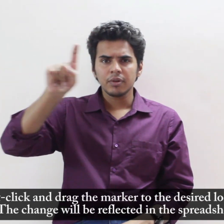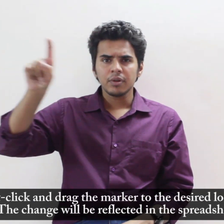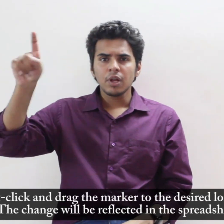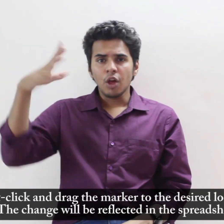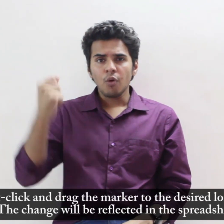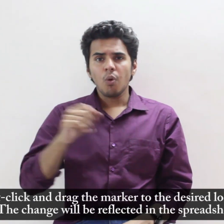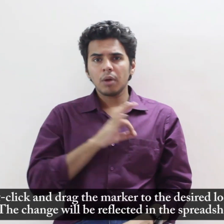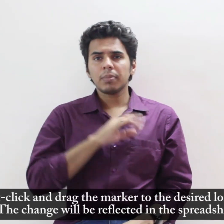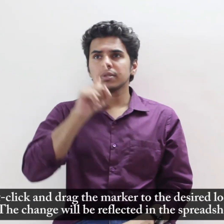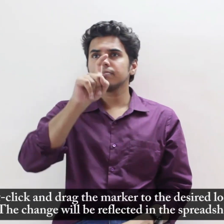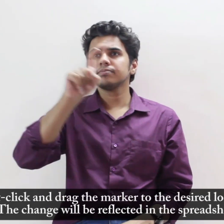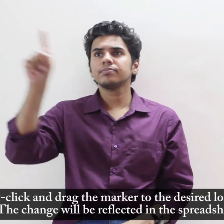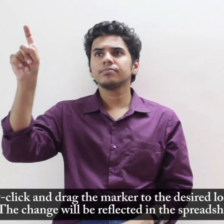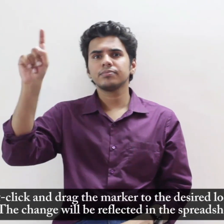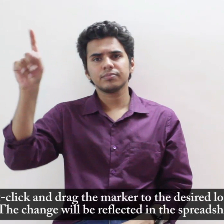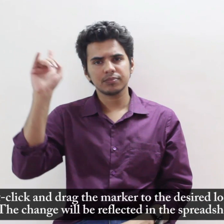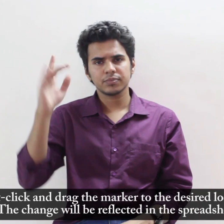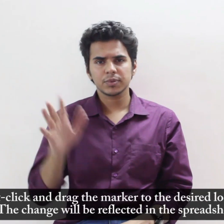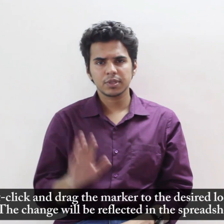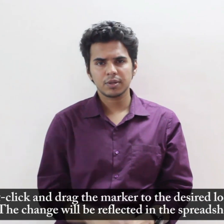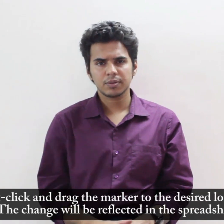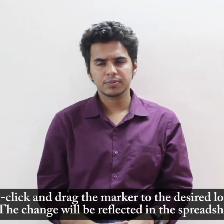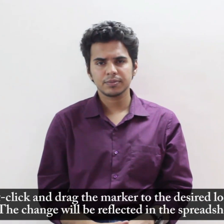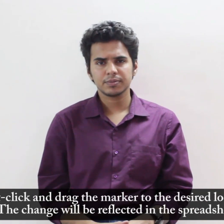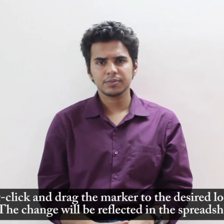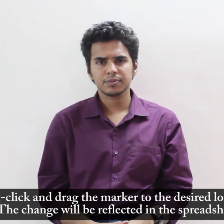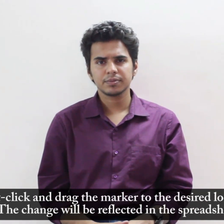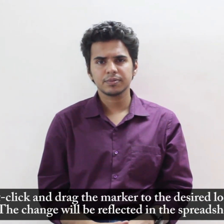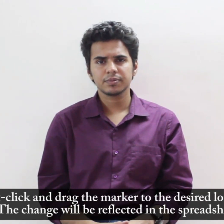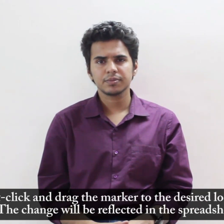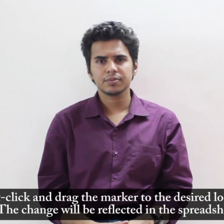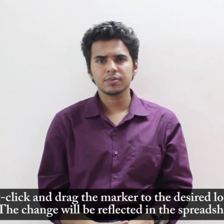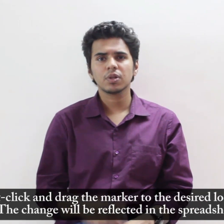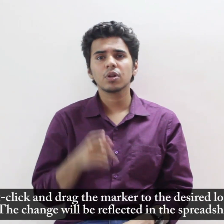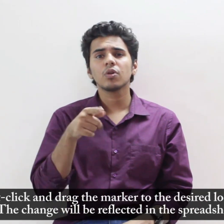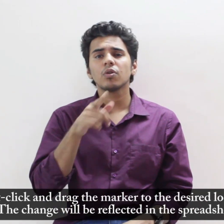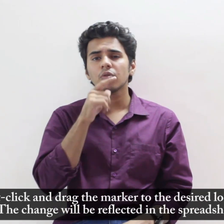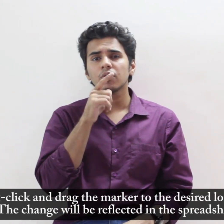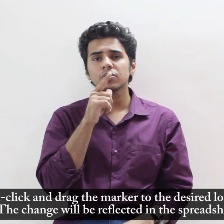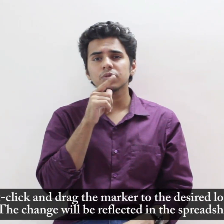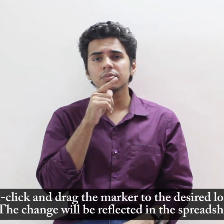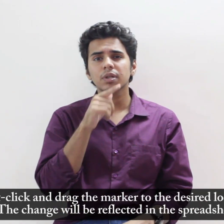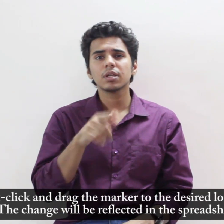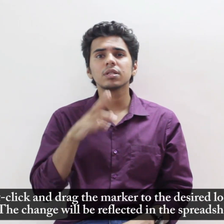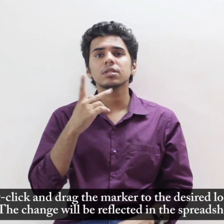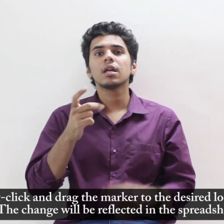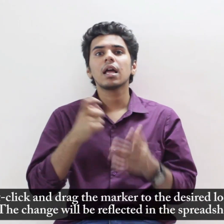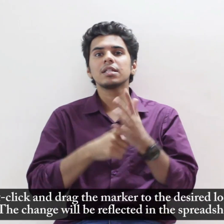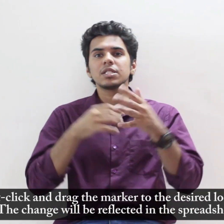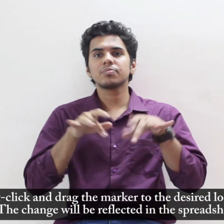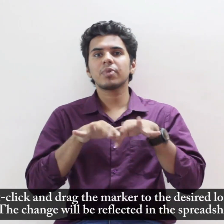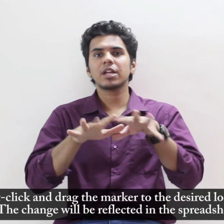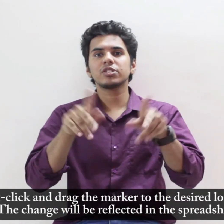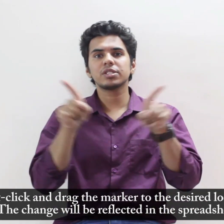Left-click and drag the marker to the desired location. The change will be reflected in the spreadsheet.